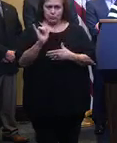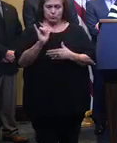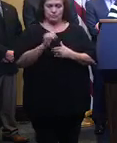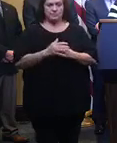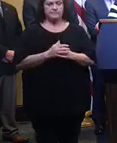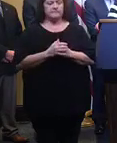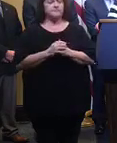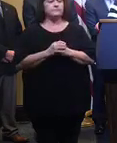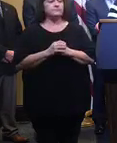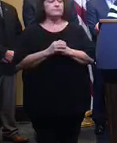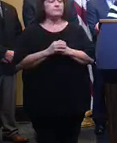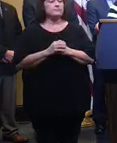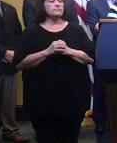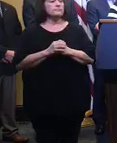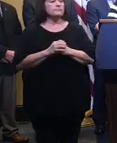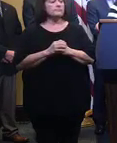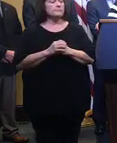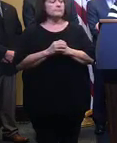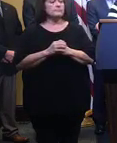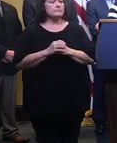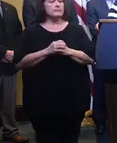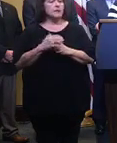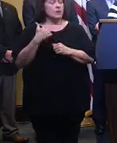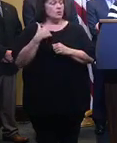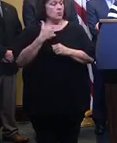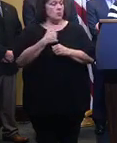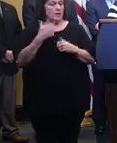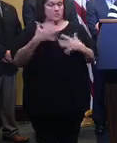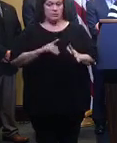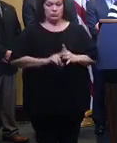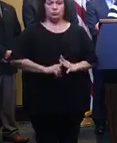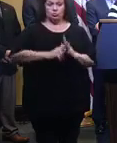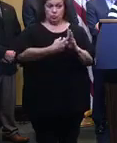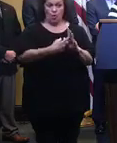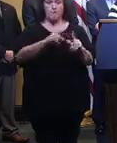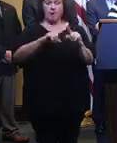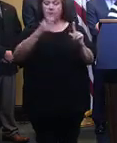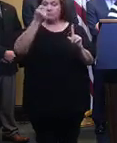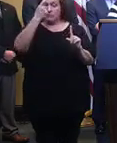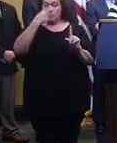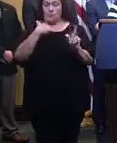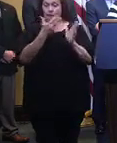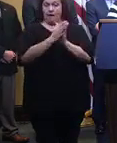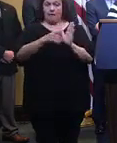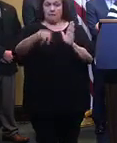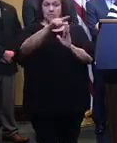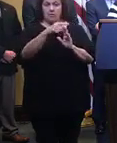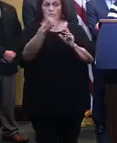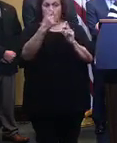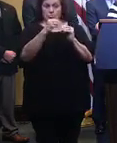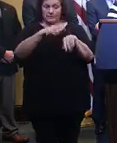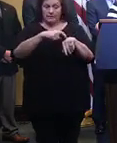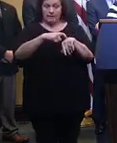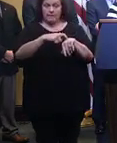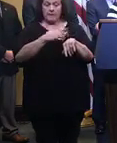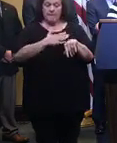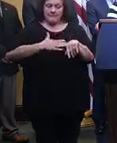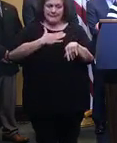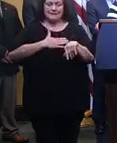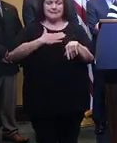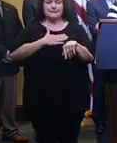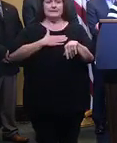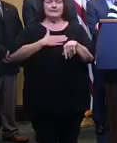well. Action has been put in place, but we're asking the public again to do their part,